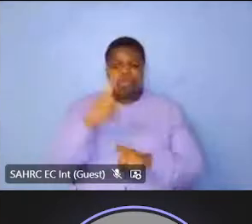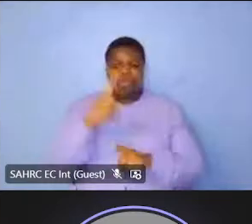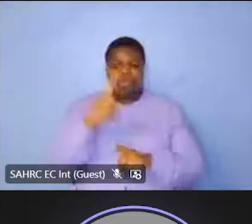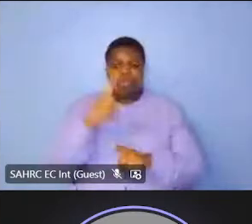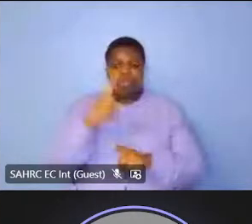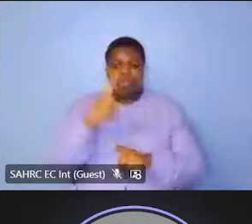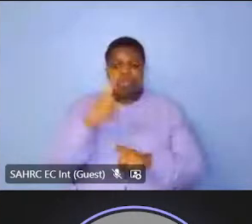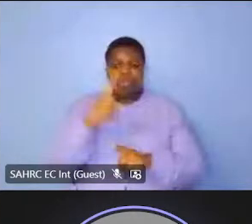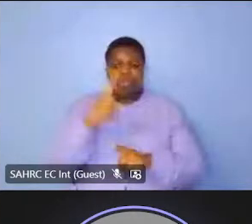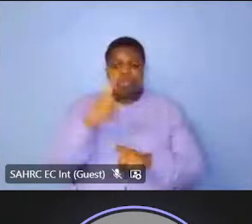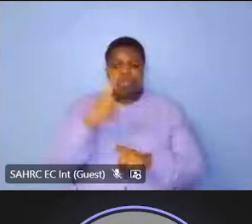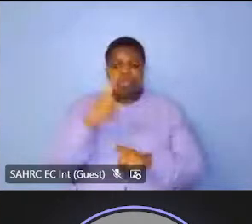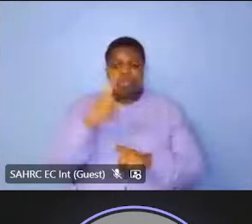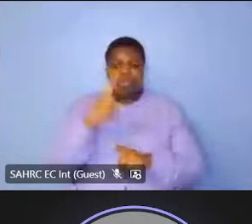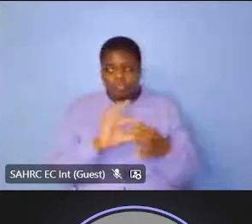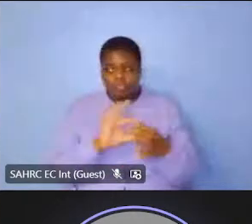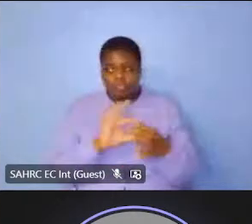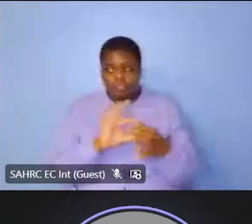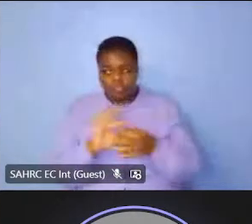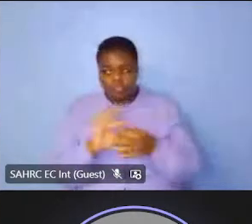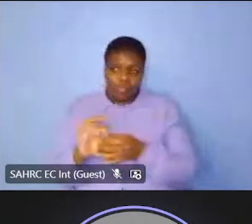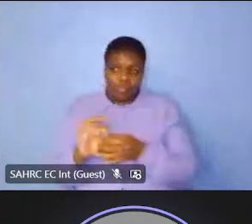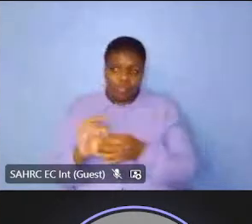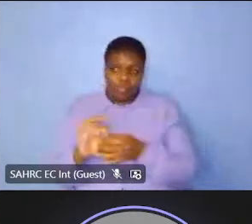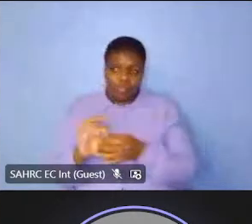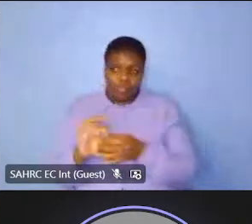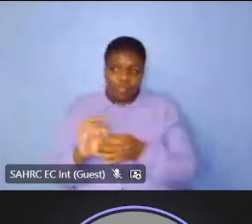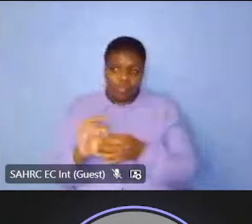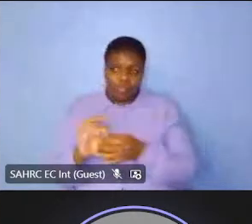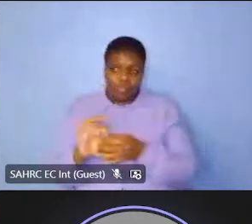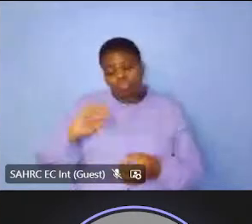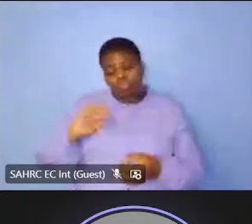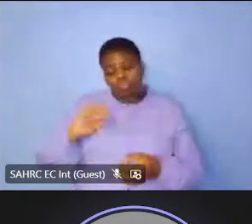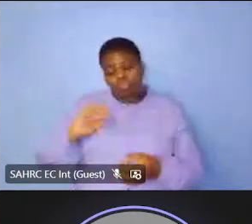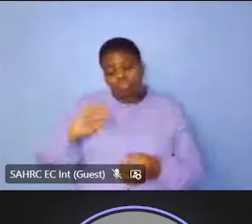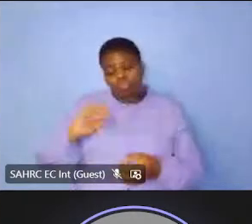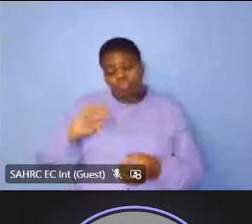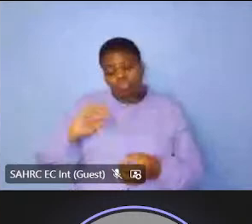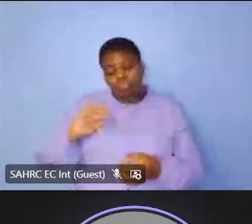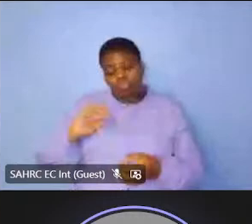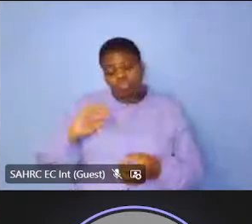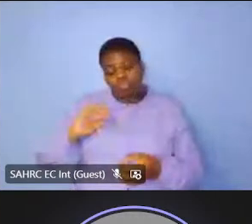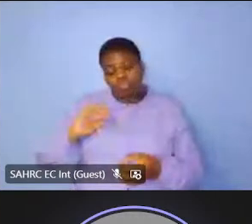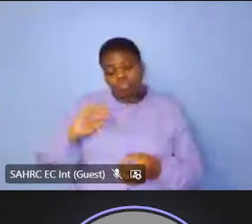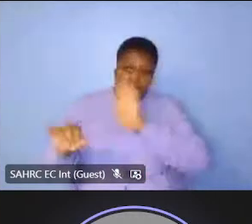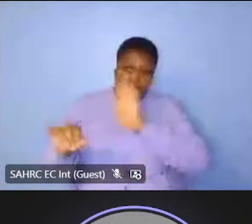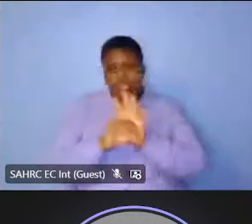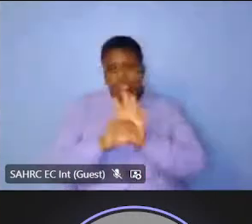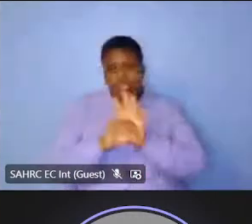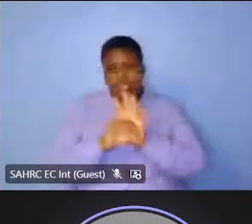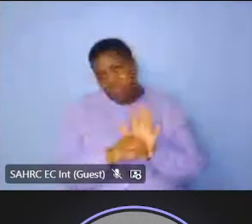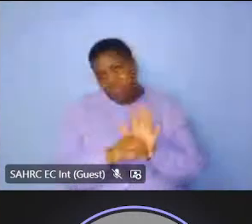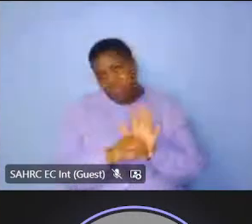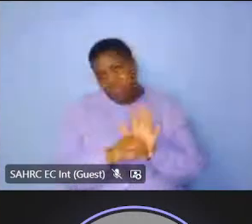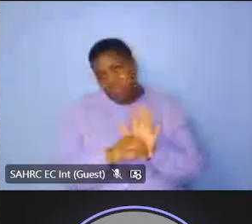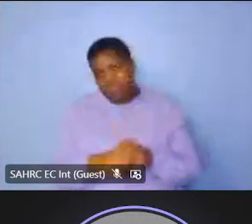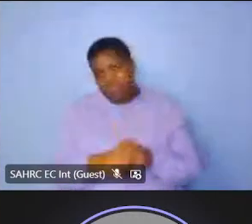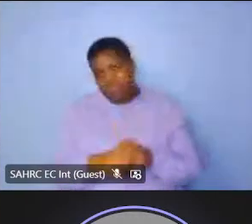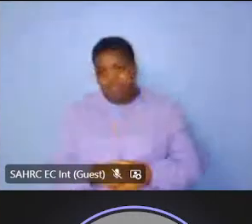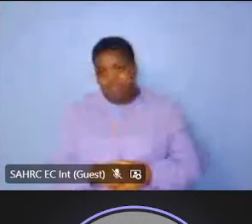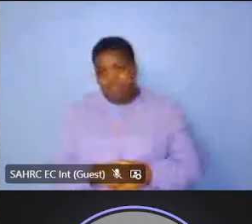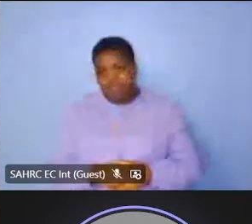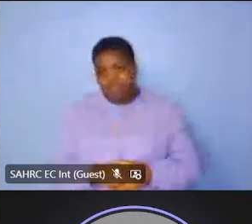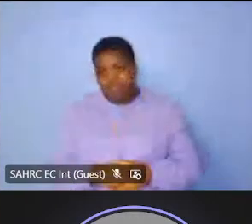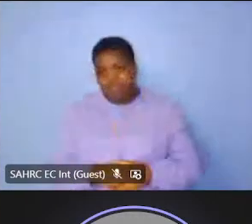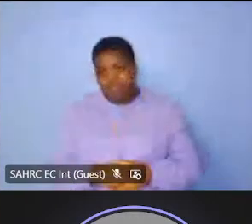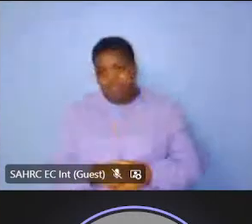questions relating to sexual orientation and gender identity with adequate sensitivity and reflection. The documents